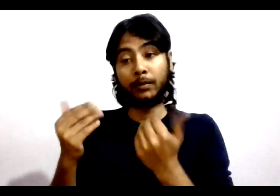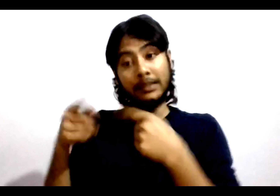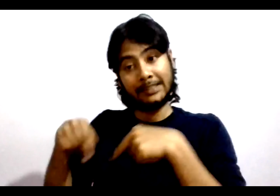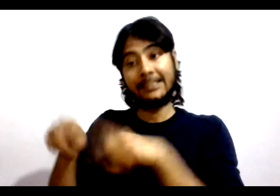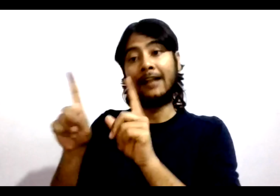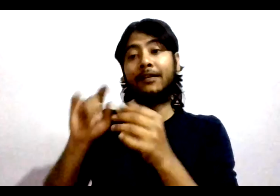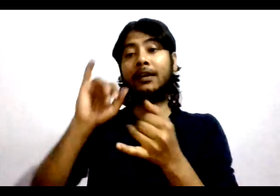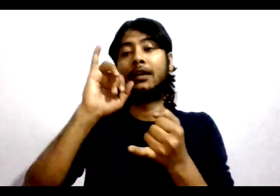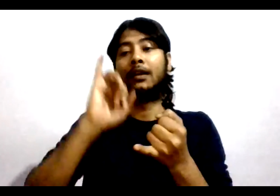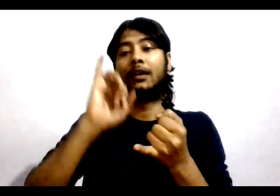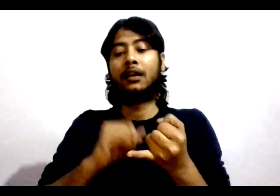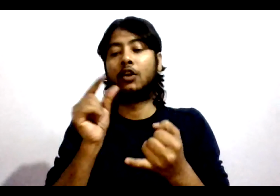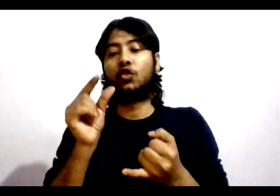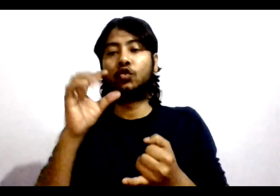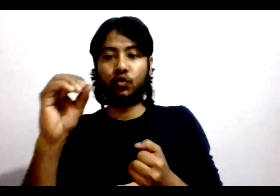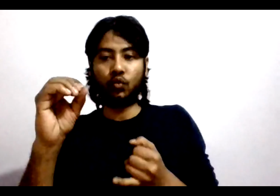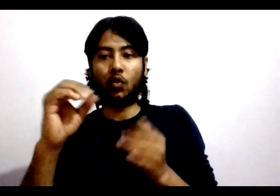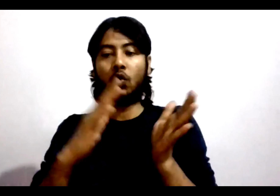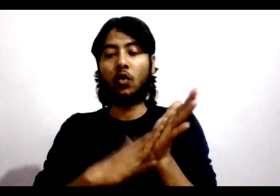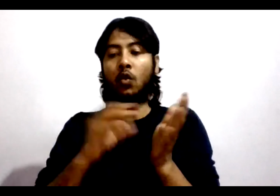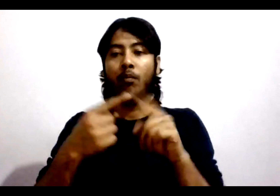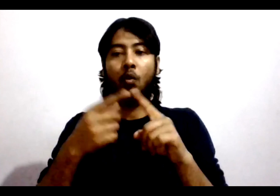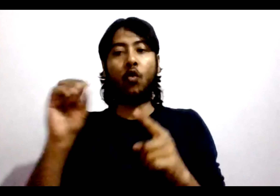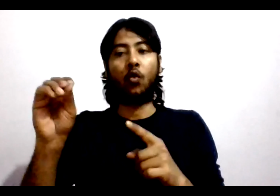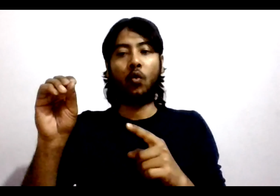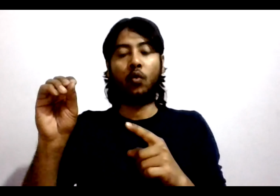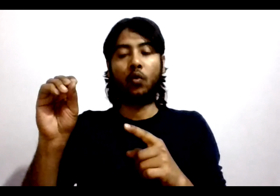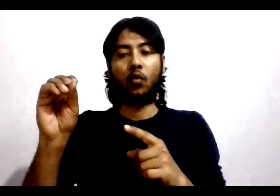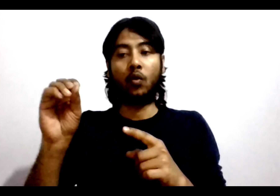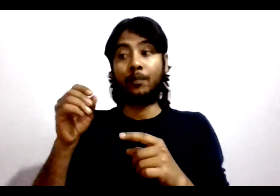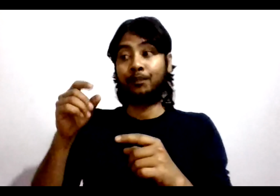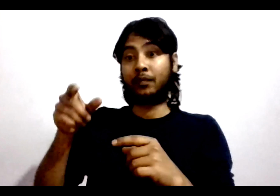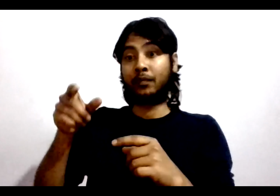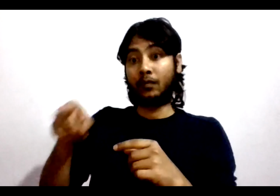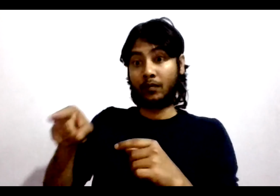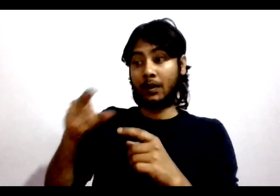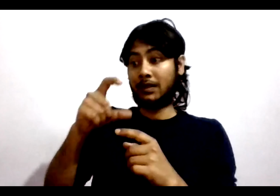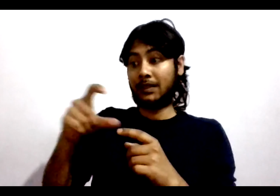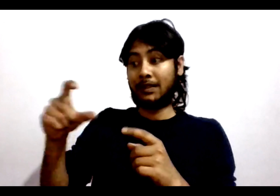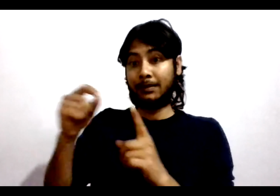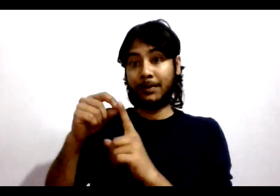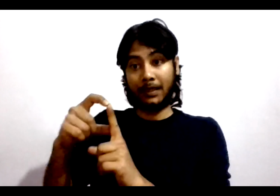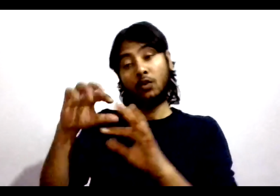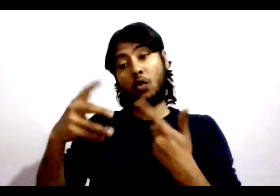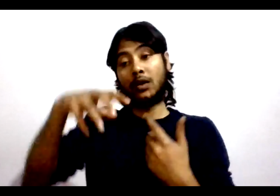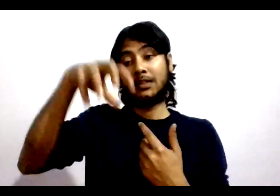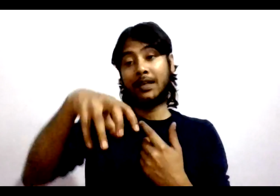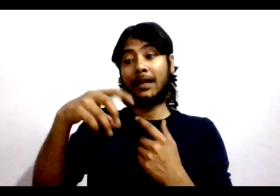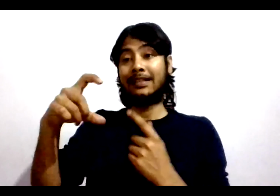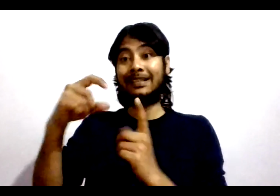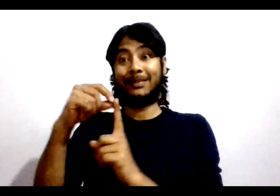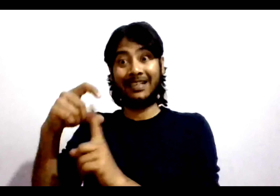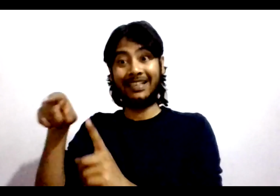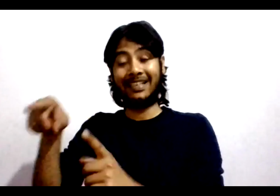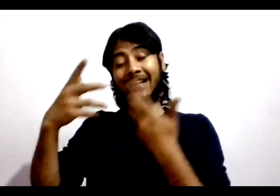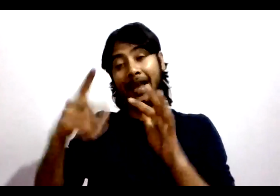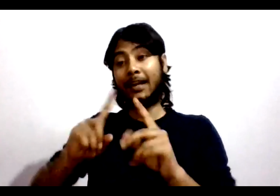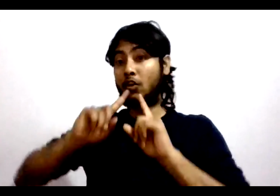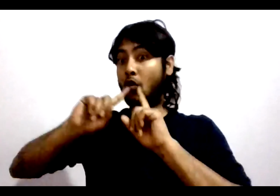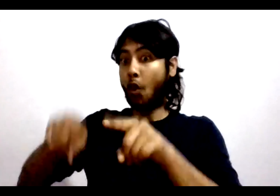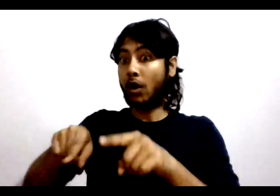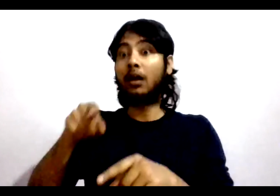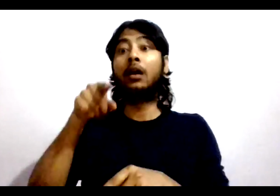pass a recommendation, the recommendation has to be implemented by these authorities within, say, 90 days. And if they don't,